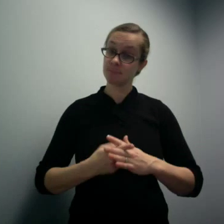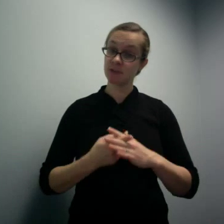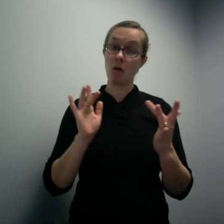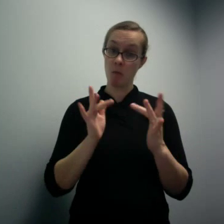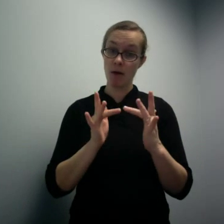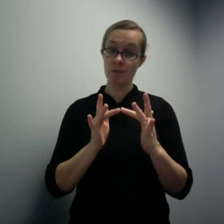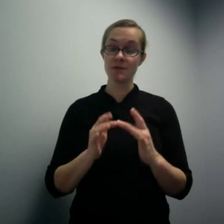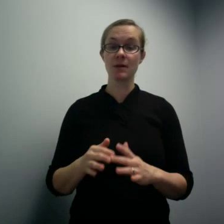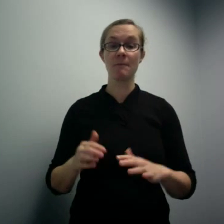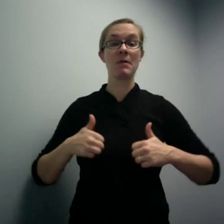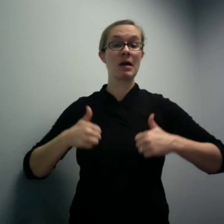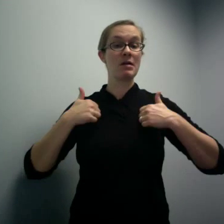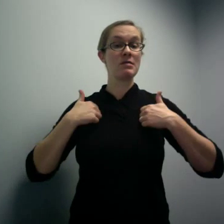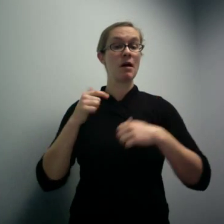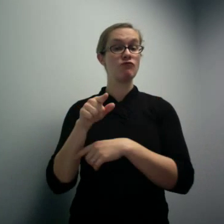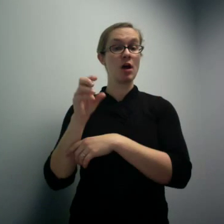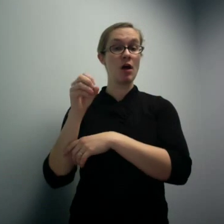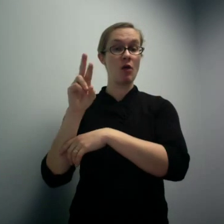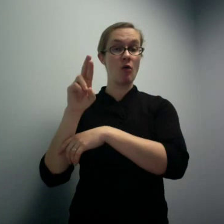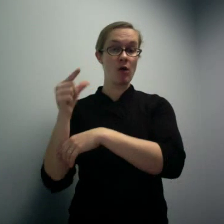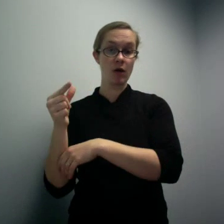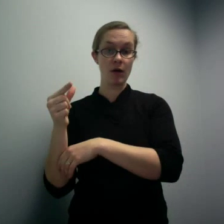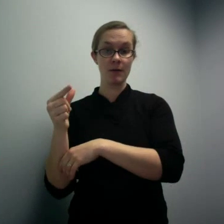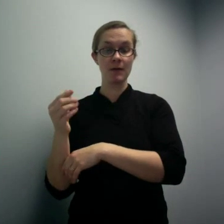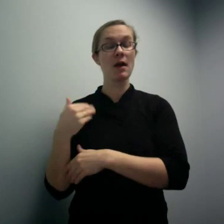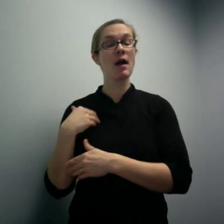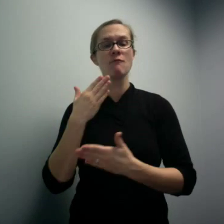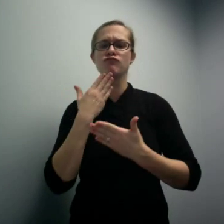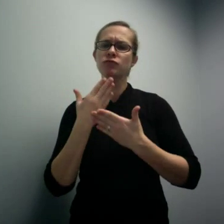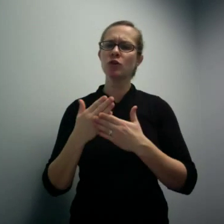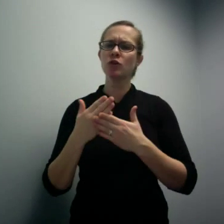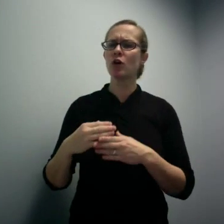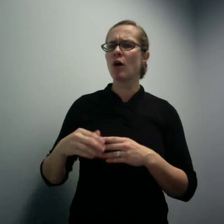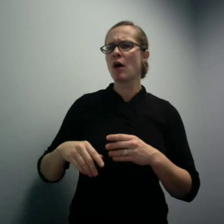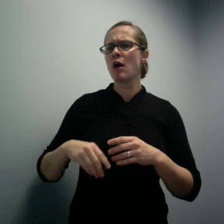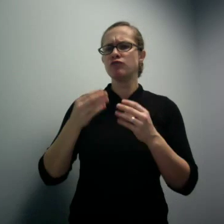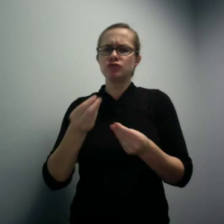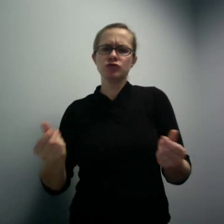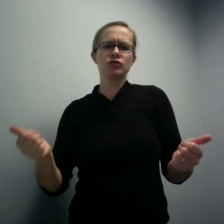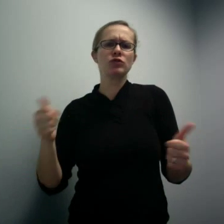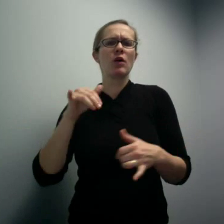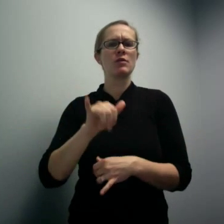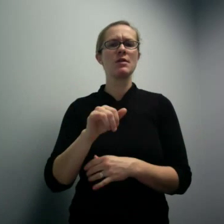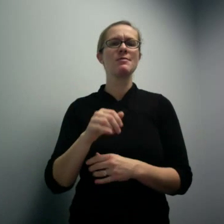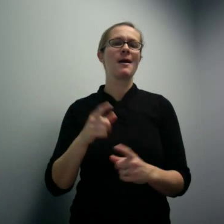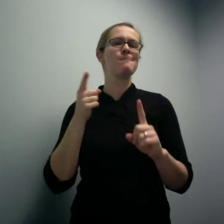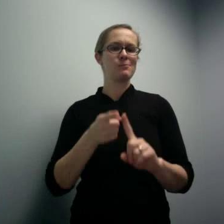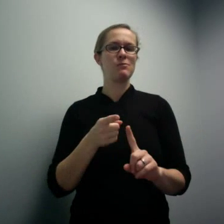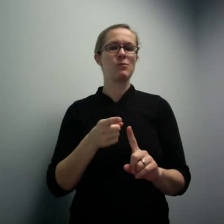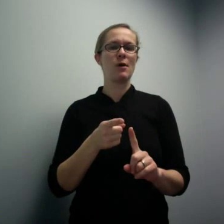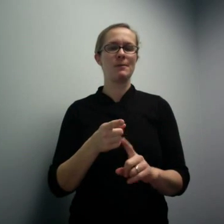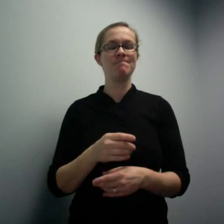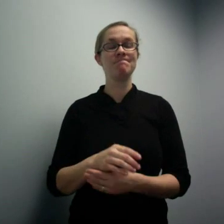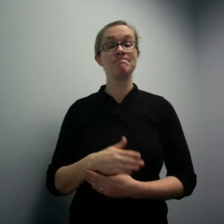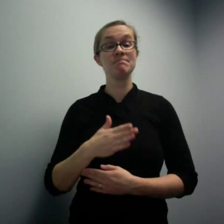find some great solutions in this area. First up, crowdsourcing my 420 square foot apartment in Manhattan with